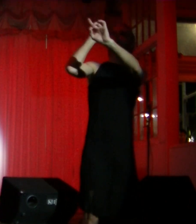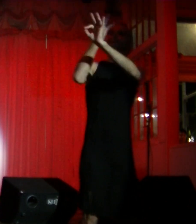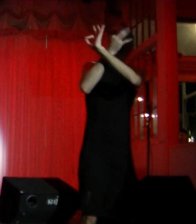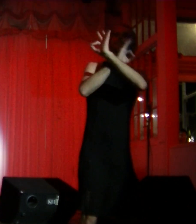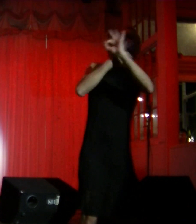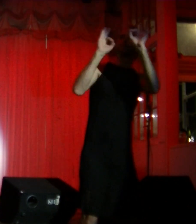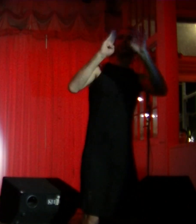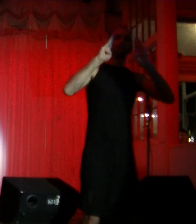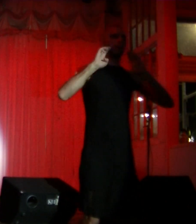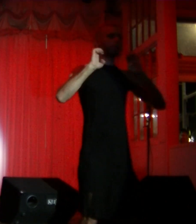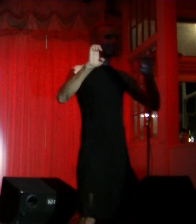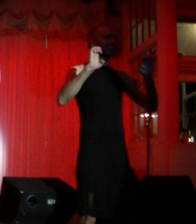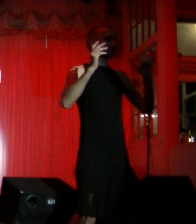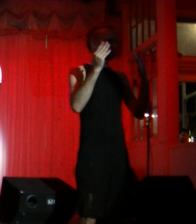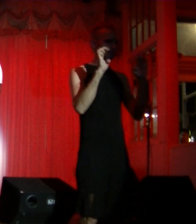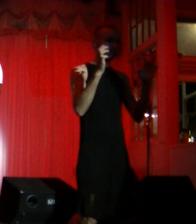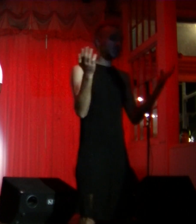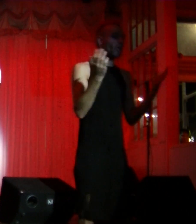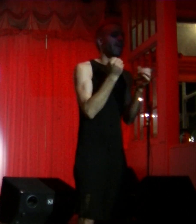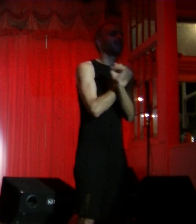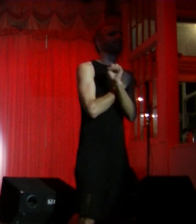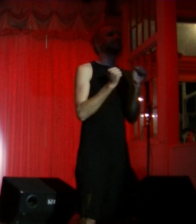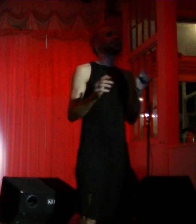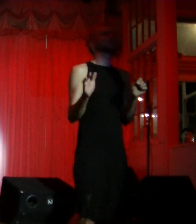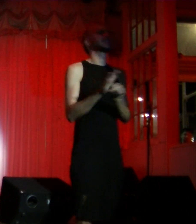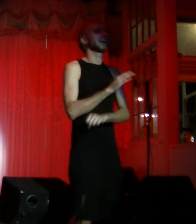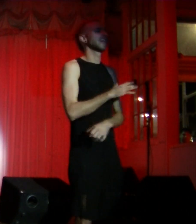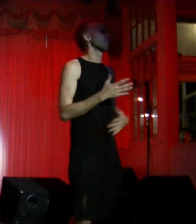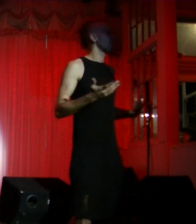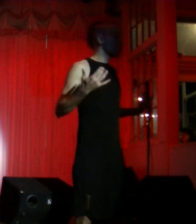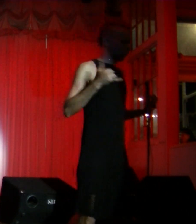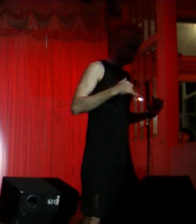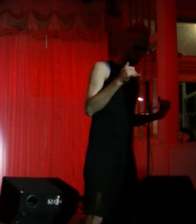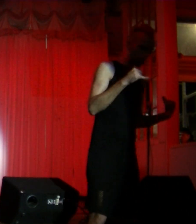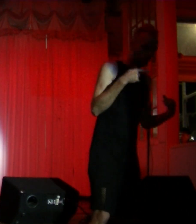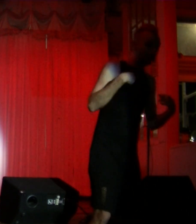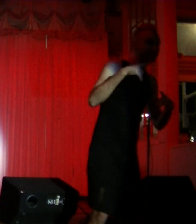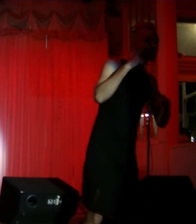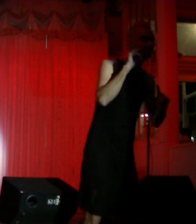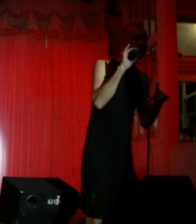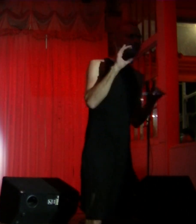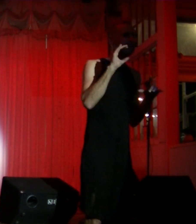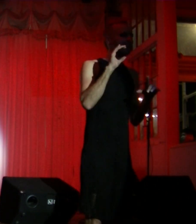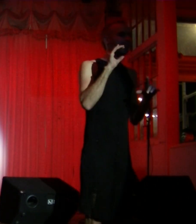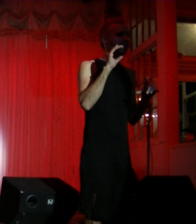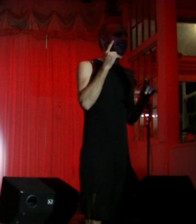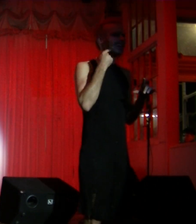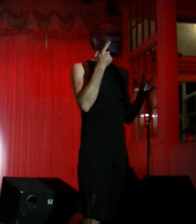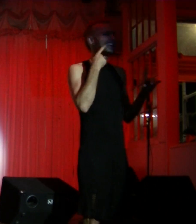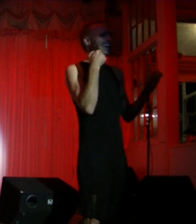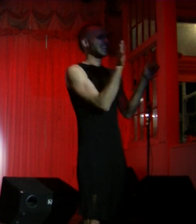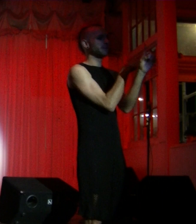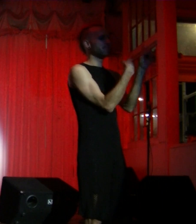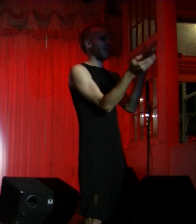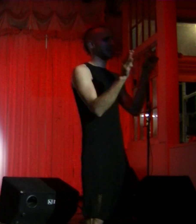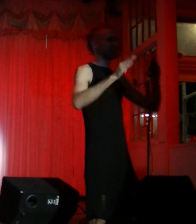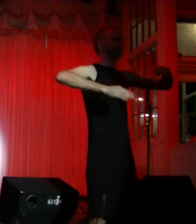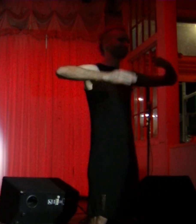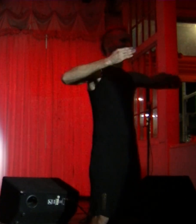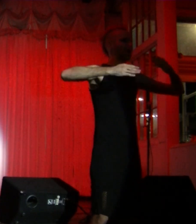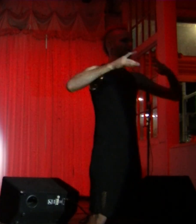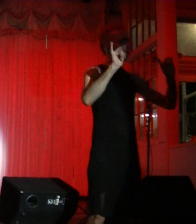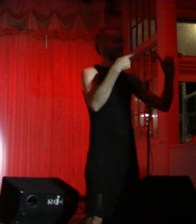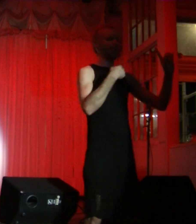they safe enough. To be to the candy painted Barbie plate from the brother who loves to watch